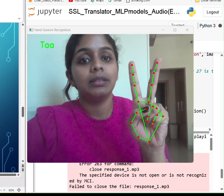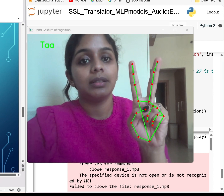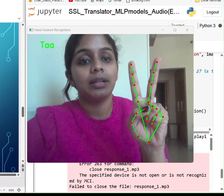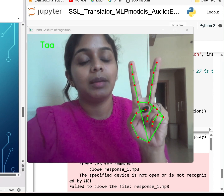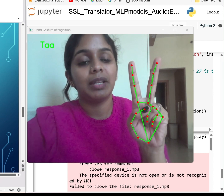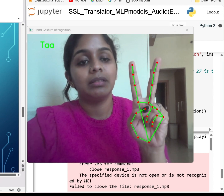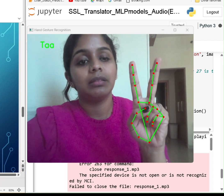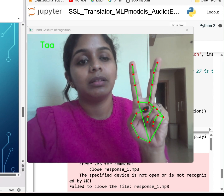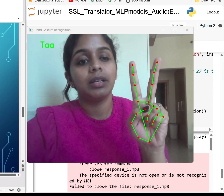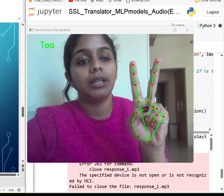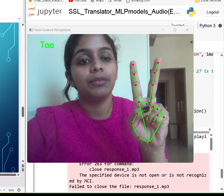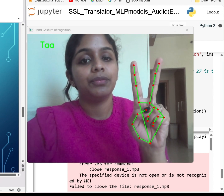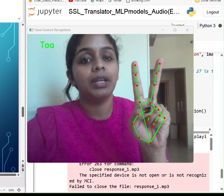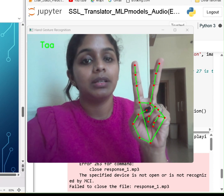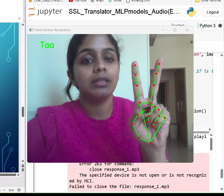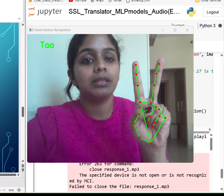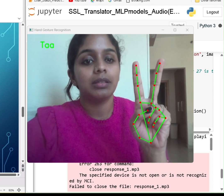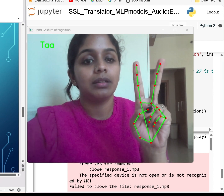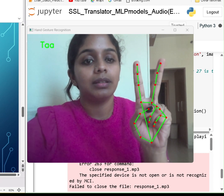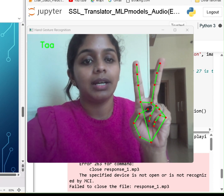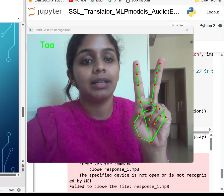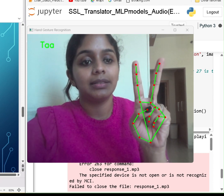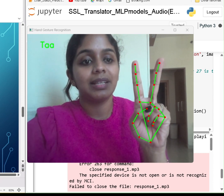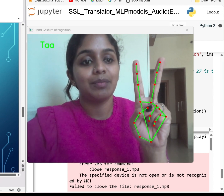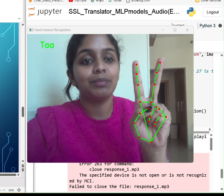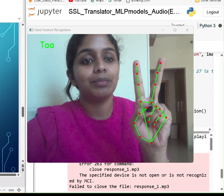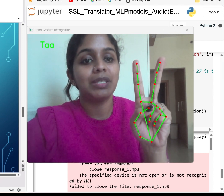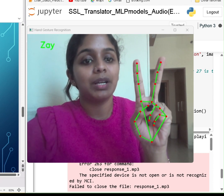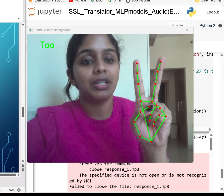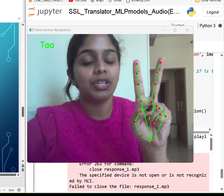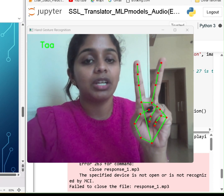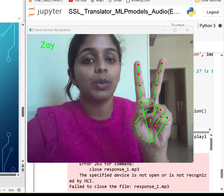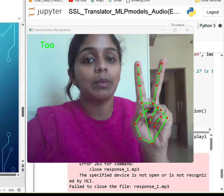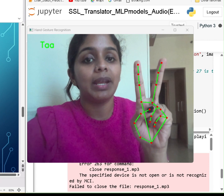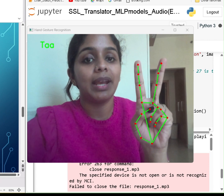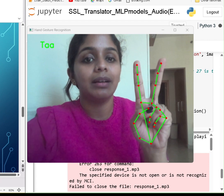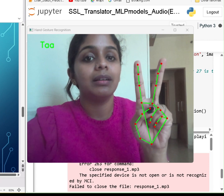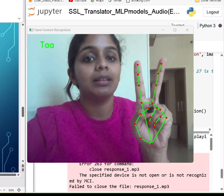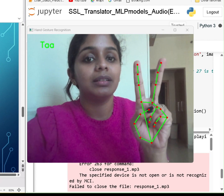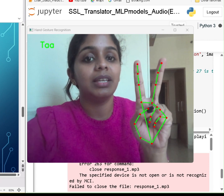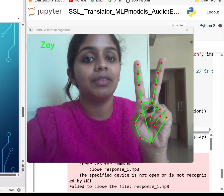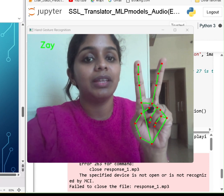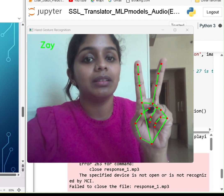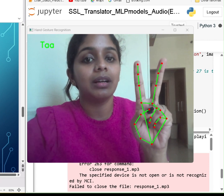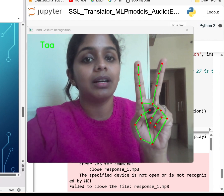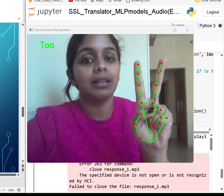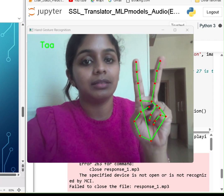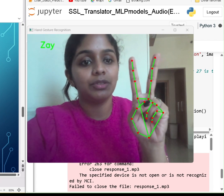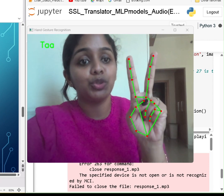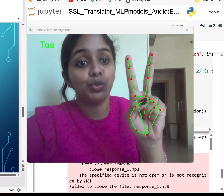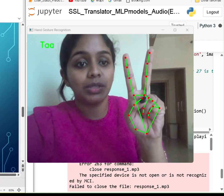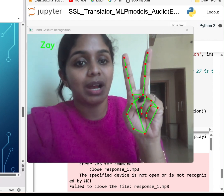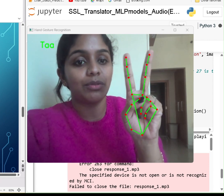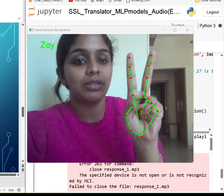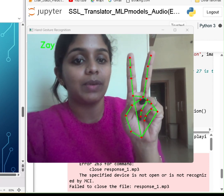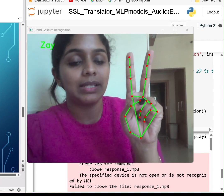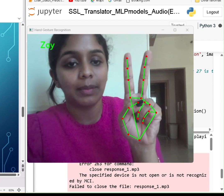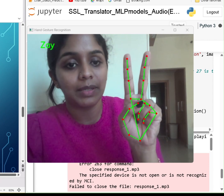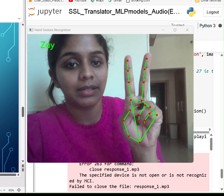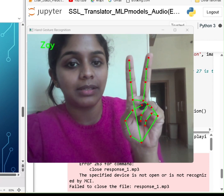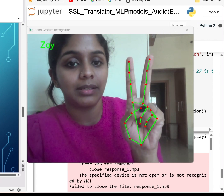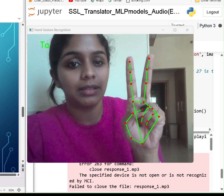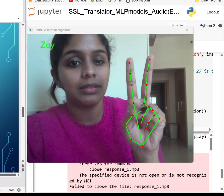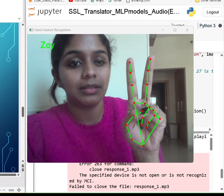so that I mean, if there is some misprediction, it will be giving two sounds